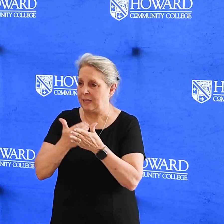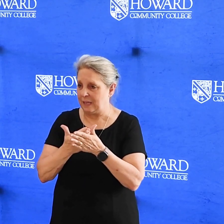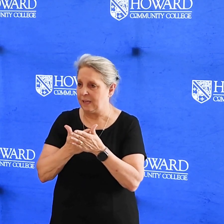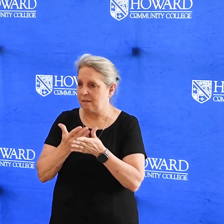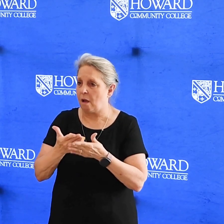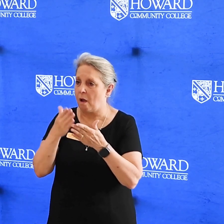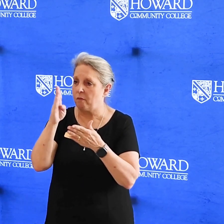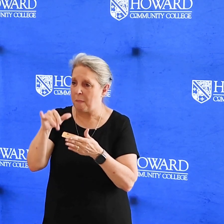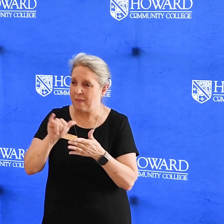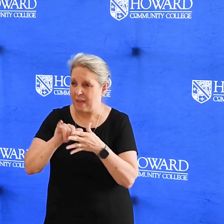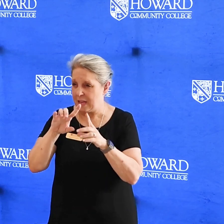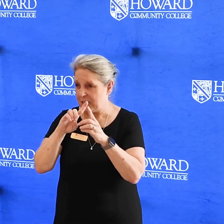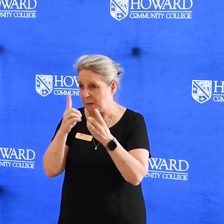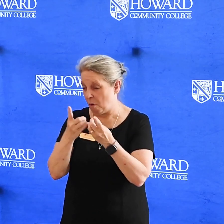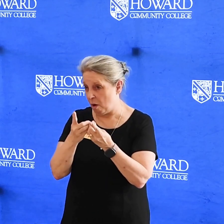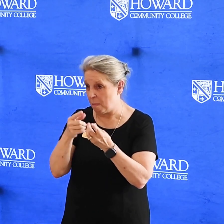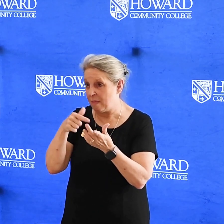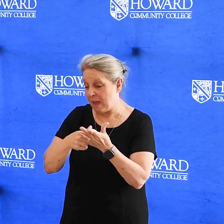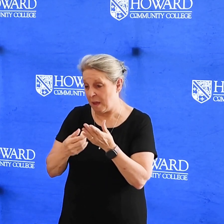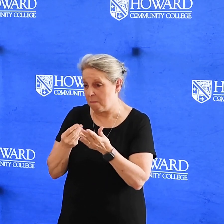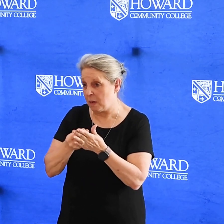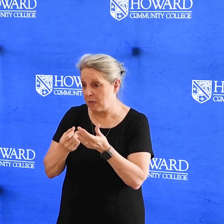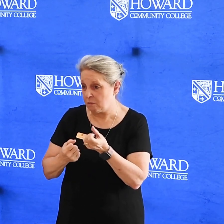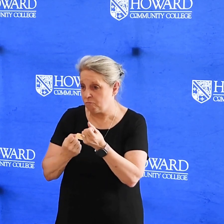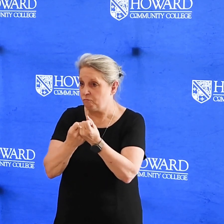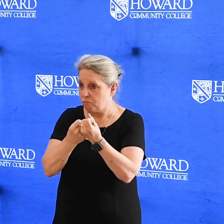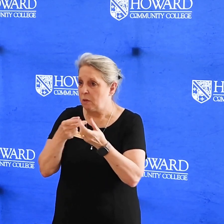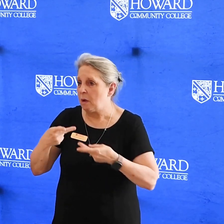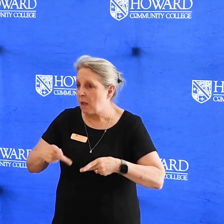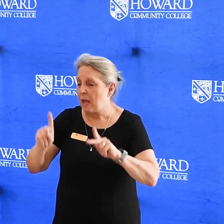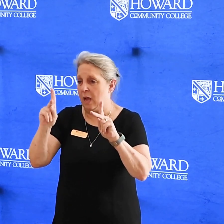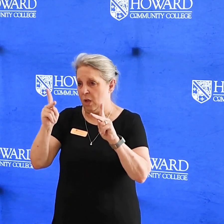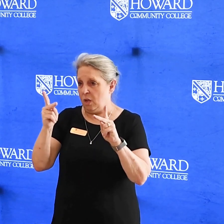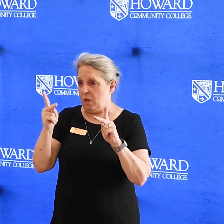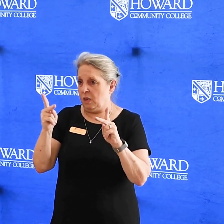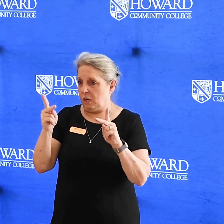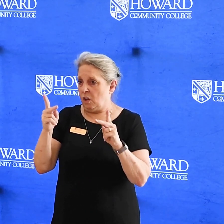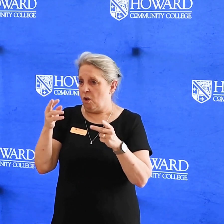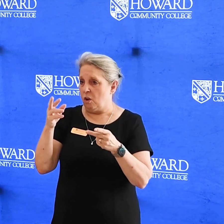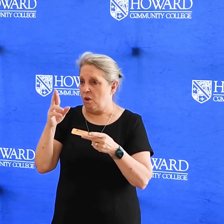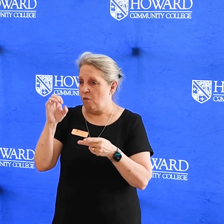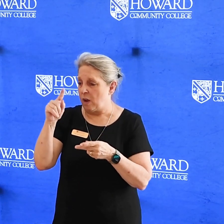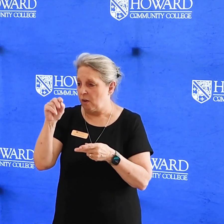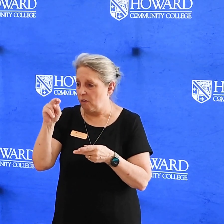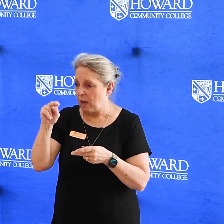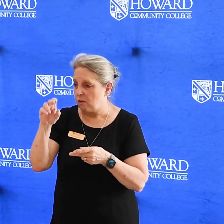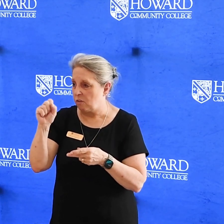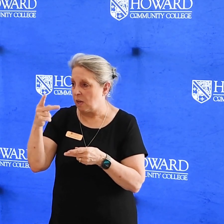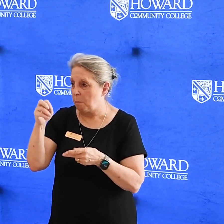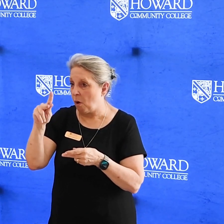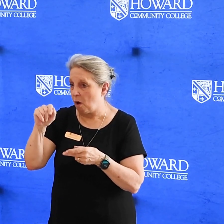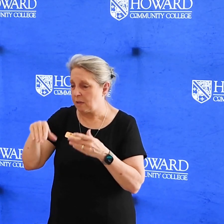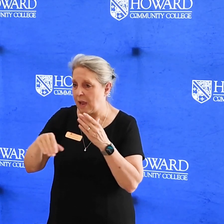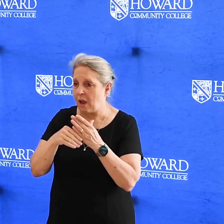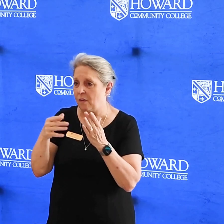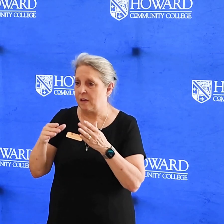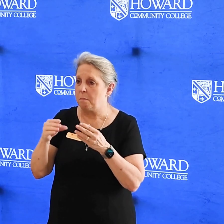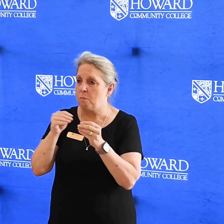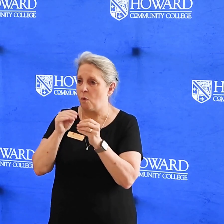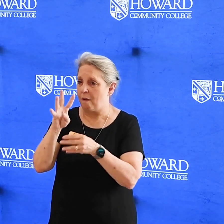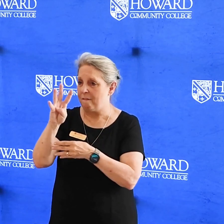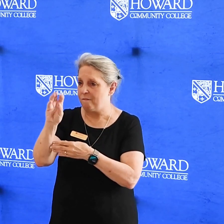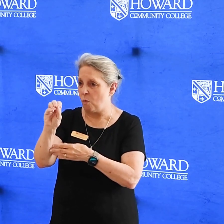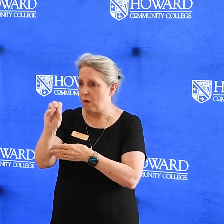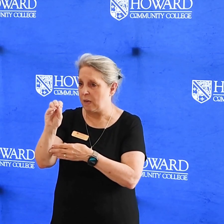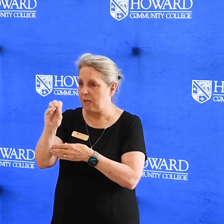by the department. And this funding has allowed Recreation and Parks to hire an additional 40